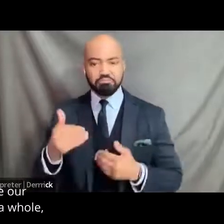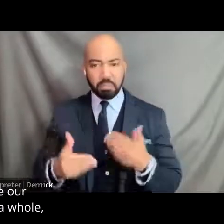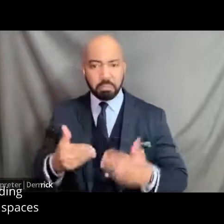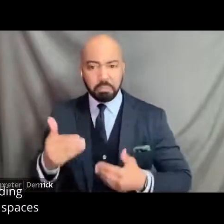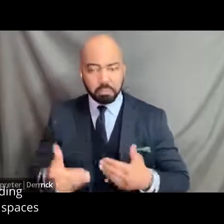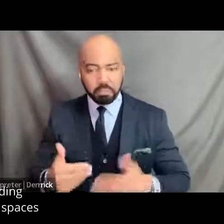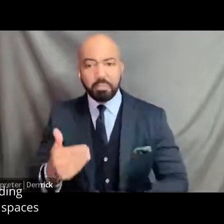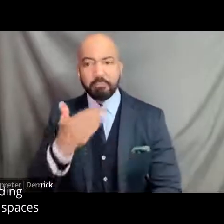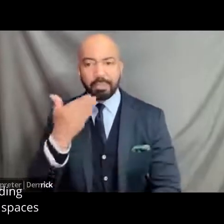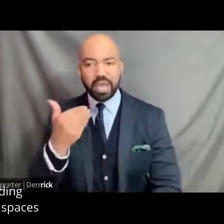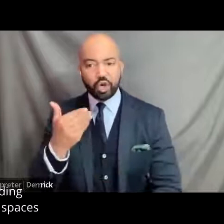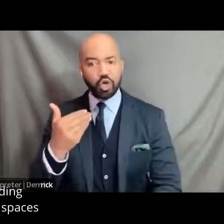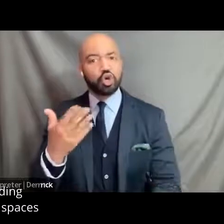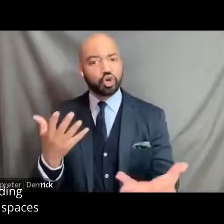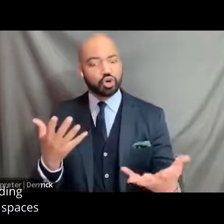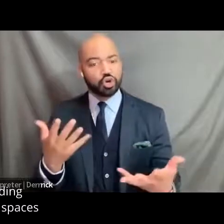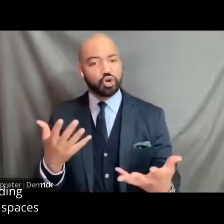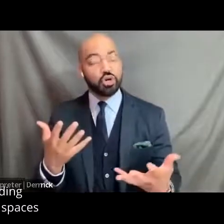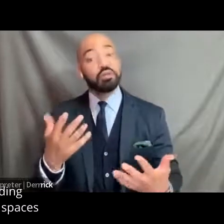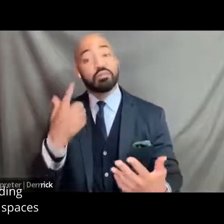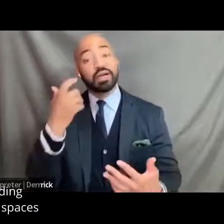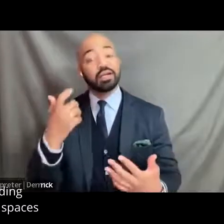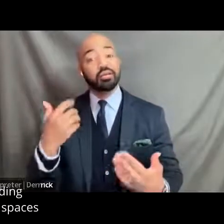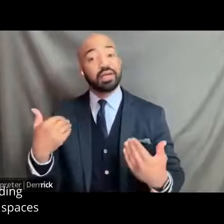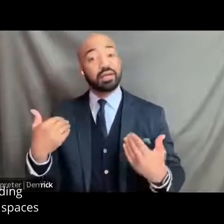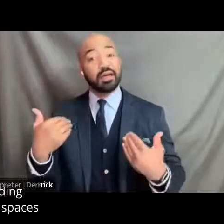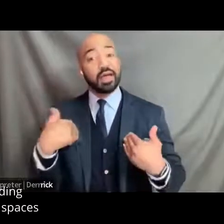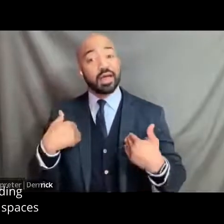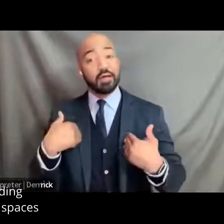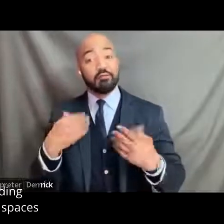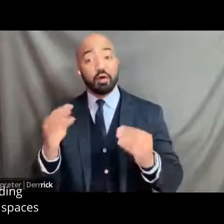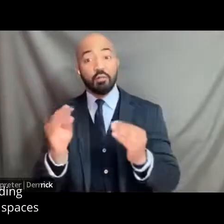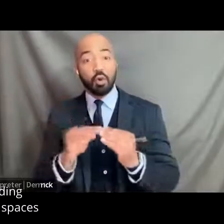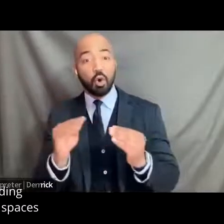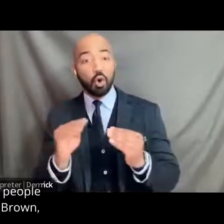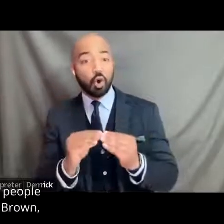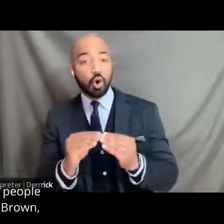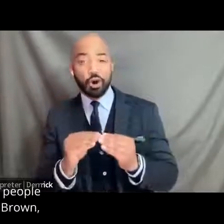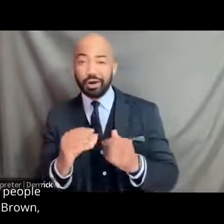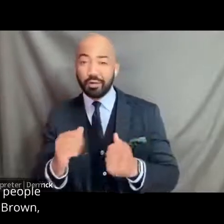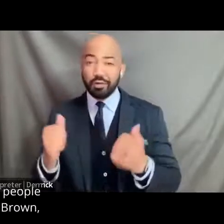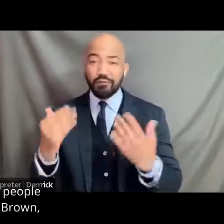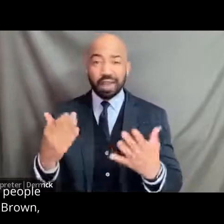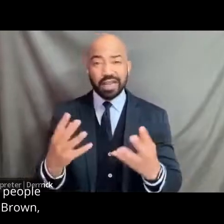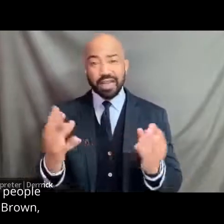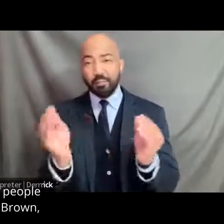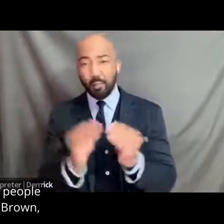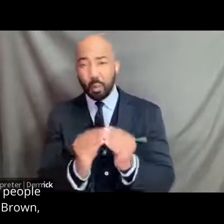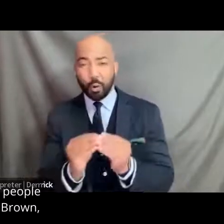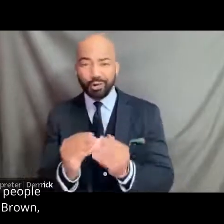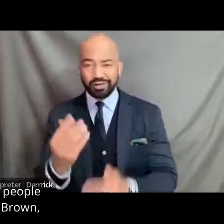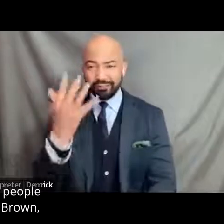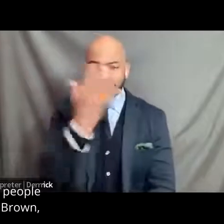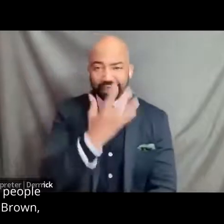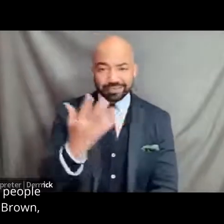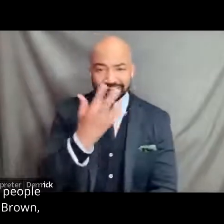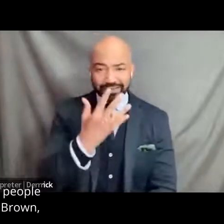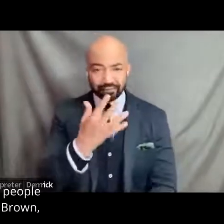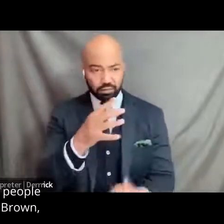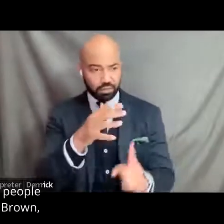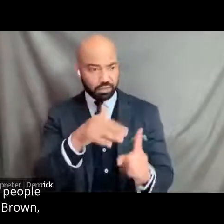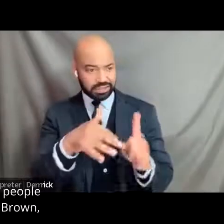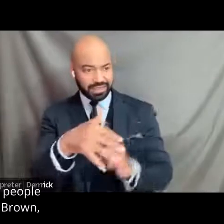whole is really by providing and lifting up um more spaces and more spaces to people who look